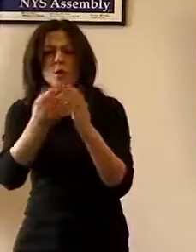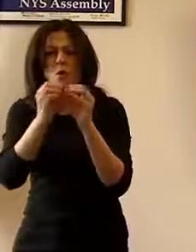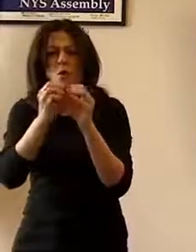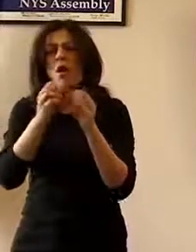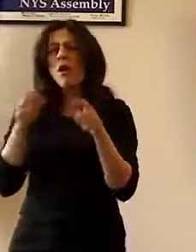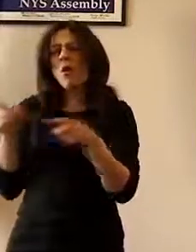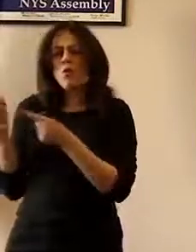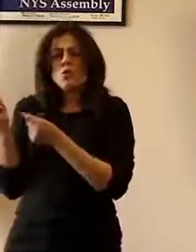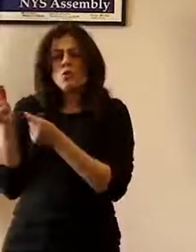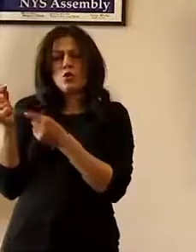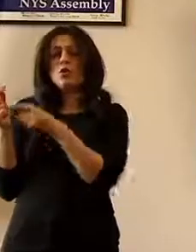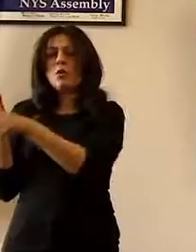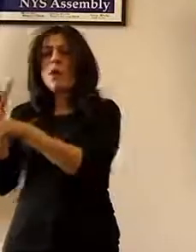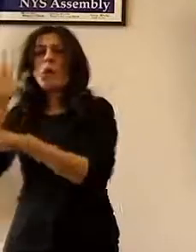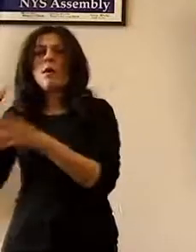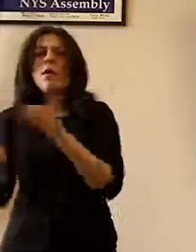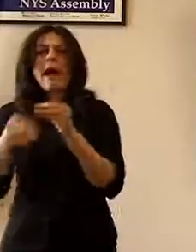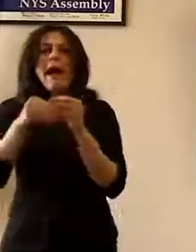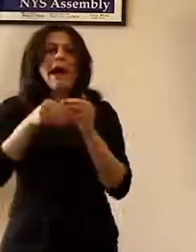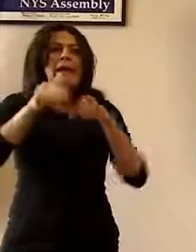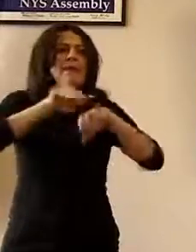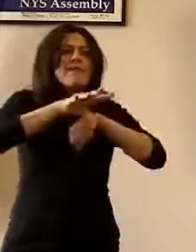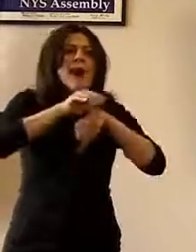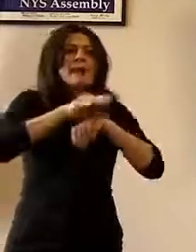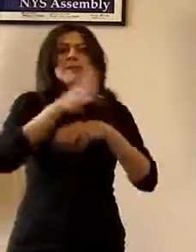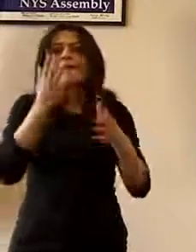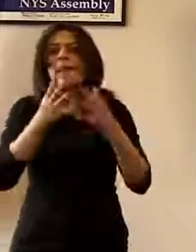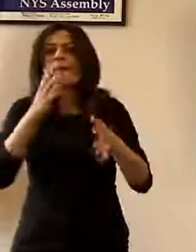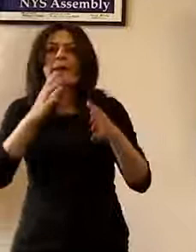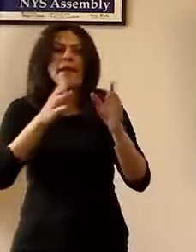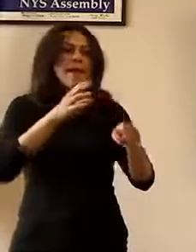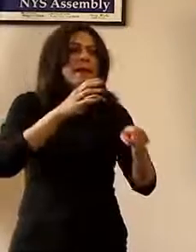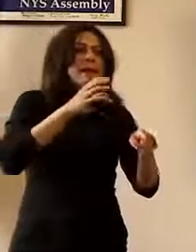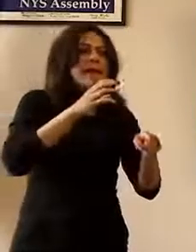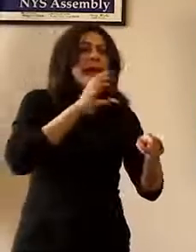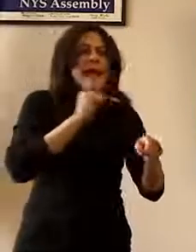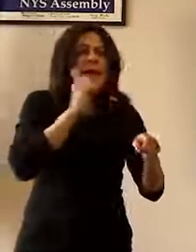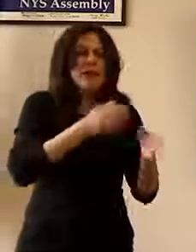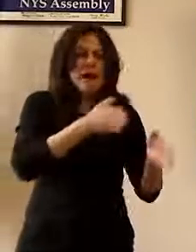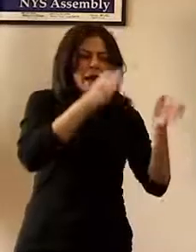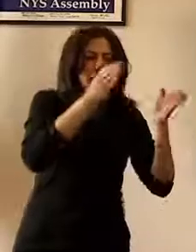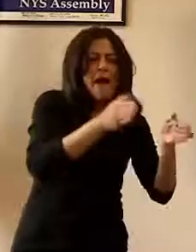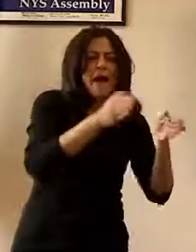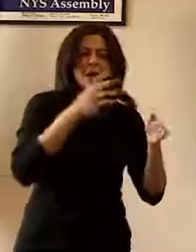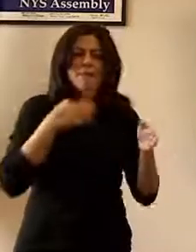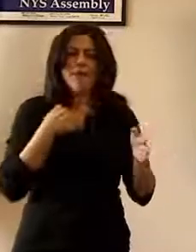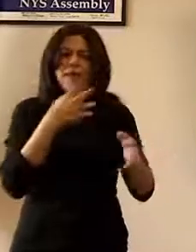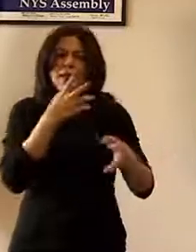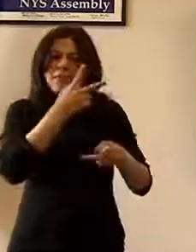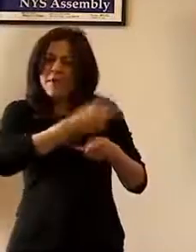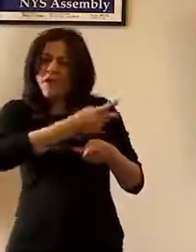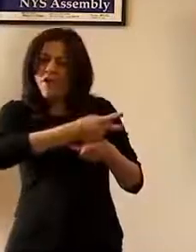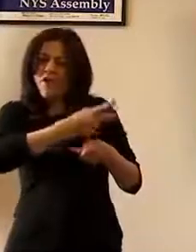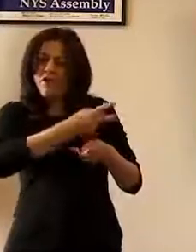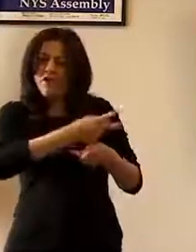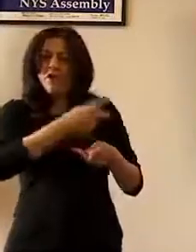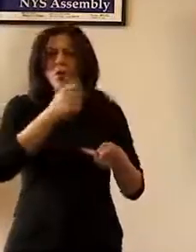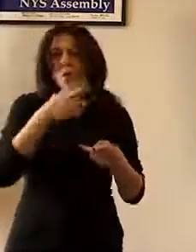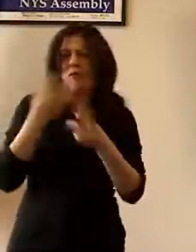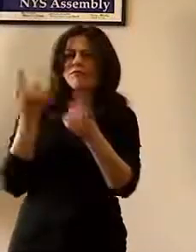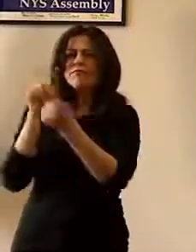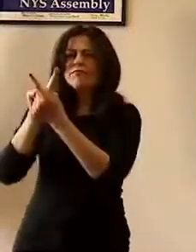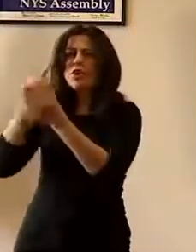additional piece of advice if you're particular age, et cetera, you might want to consider medical attention or talking to your physician?